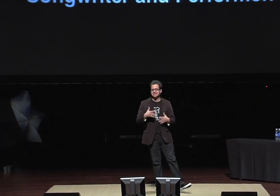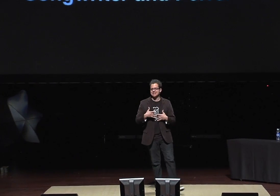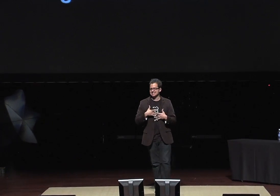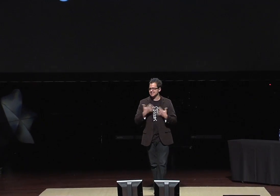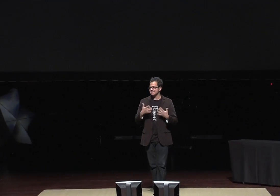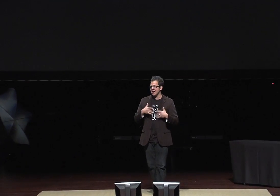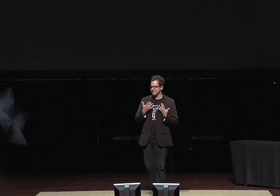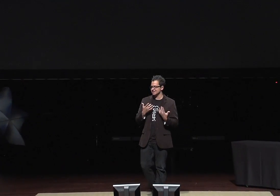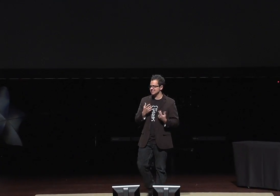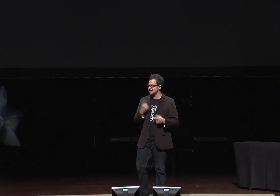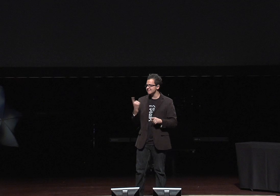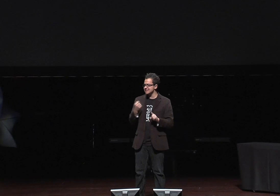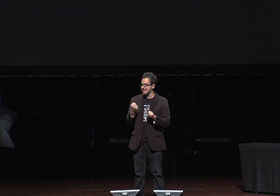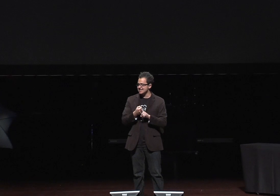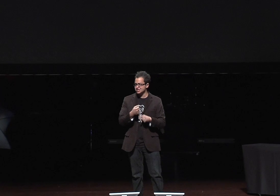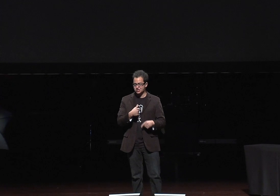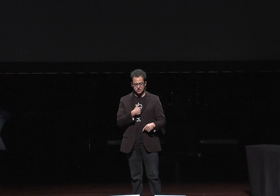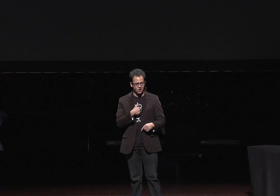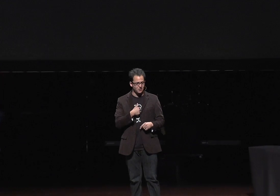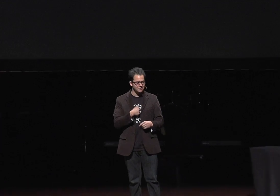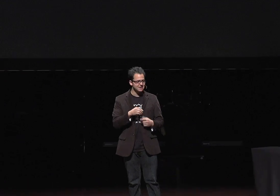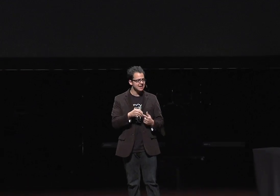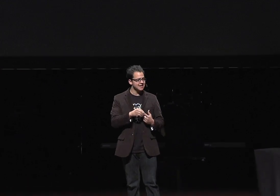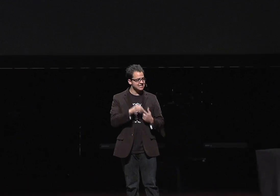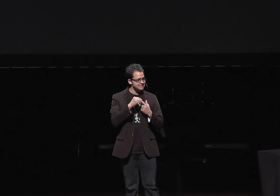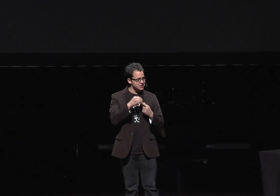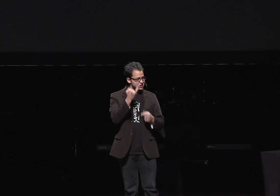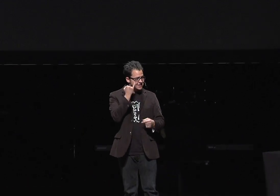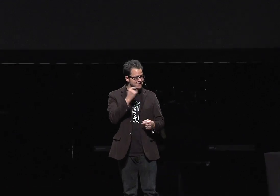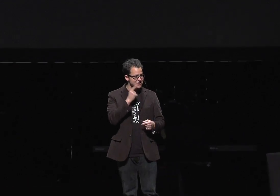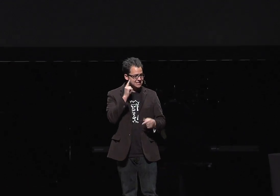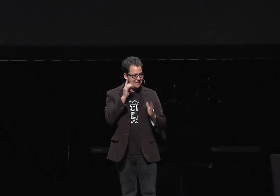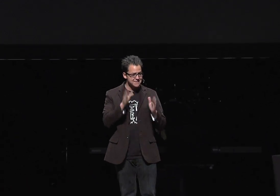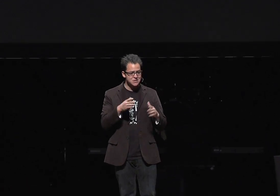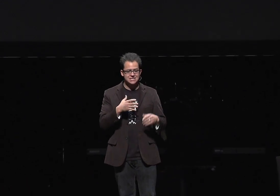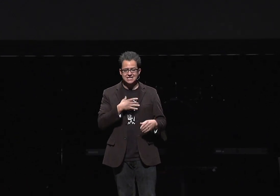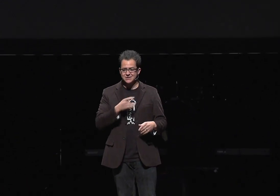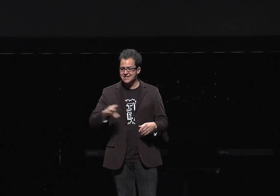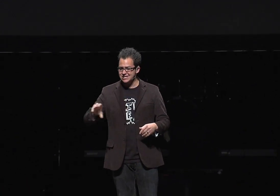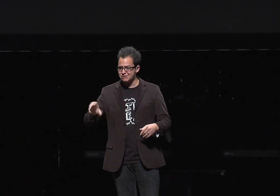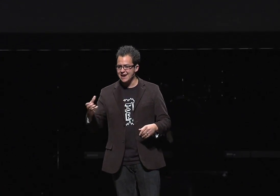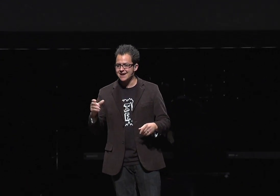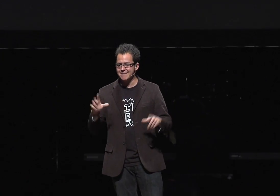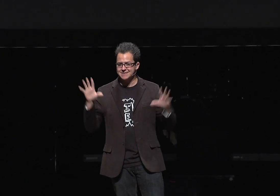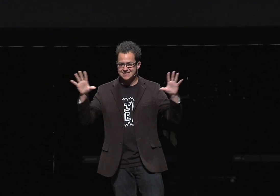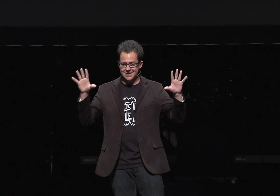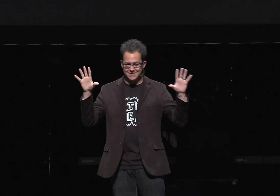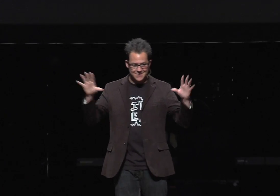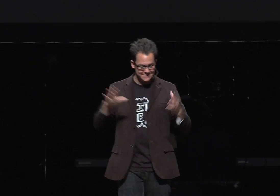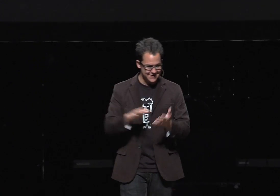that is felt. It's something that hits your soul, especially if you're a deaf person, you like to crank up the subwoofer.